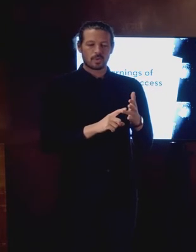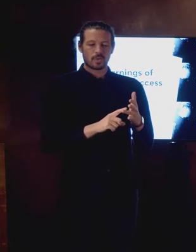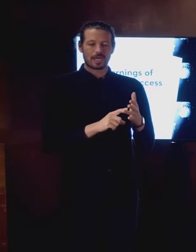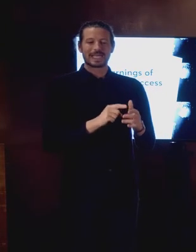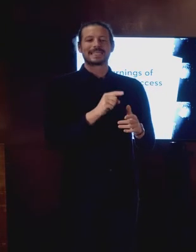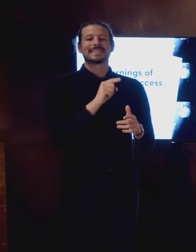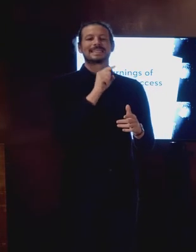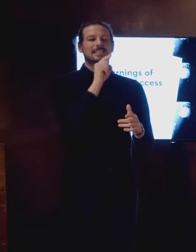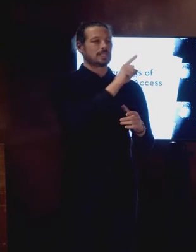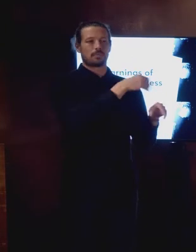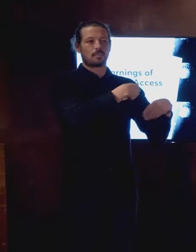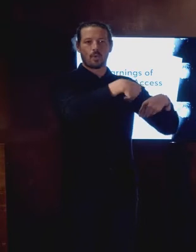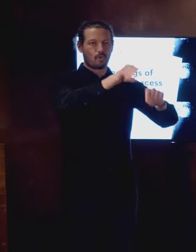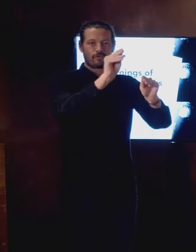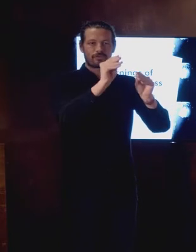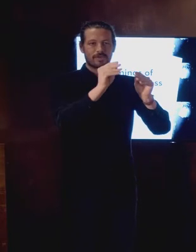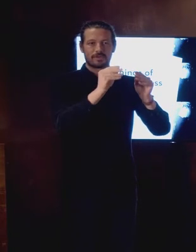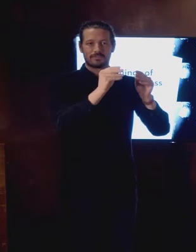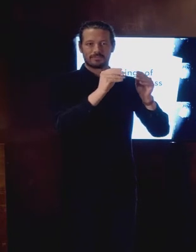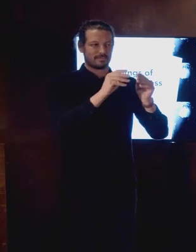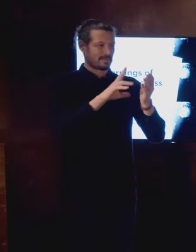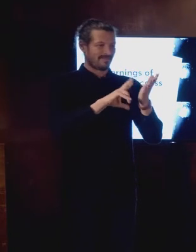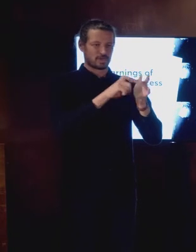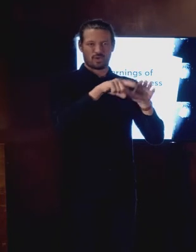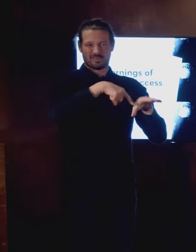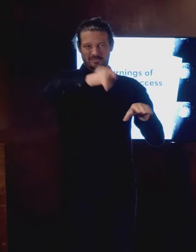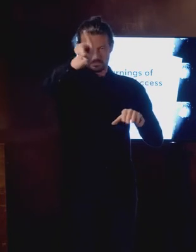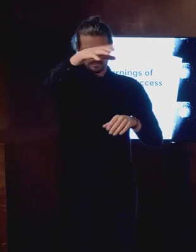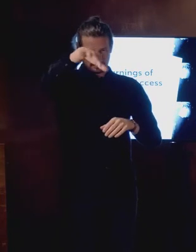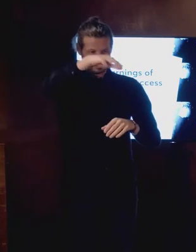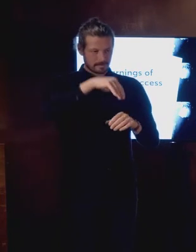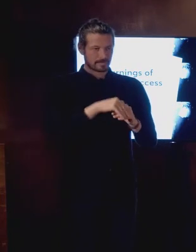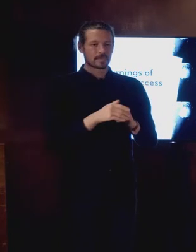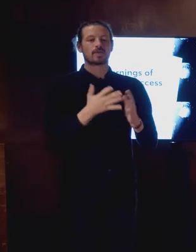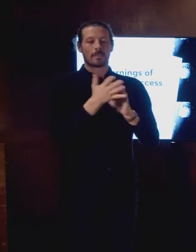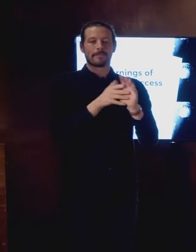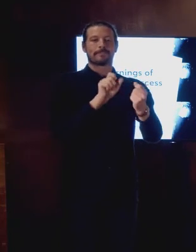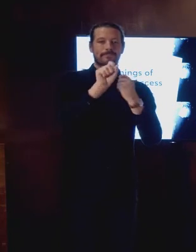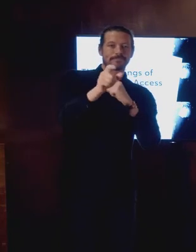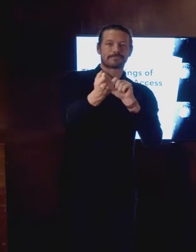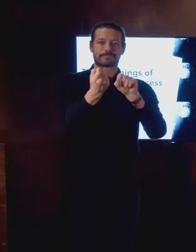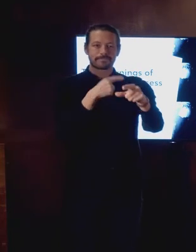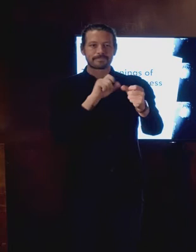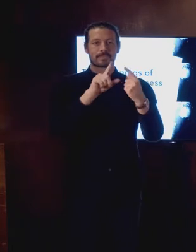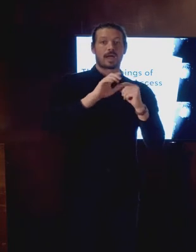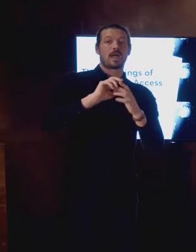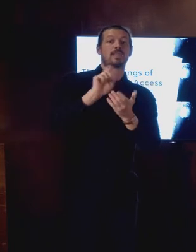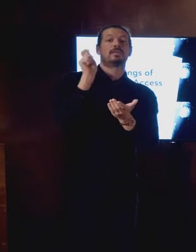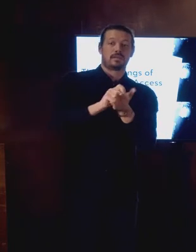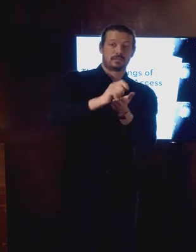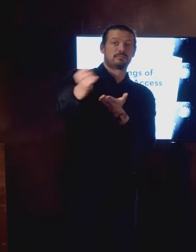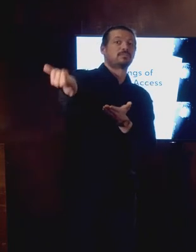She then moved interstate, so that kind of was another thing to deal with. So there was lots of emails backwards and forwards and then flying her down and